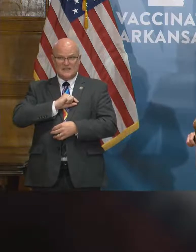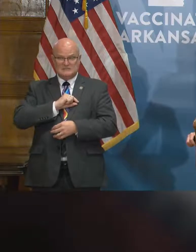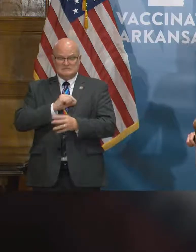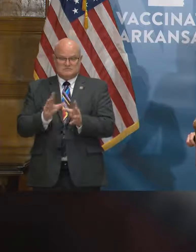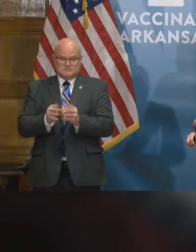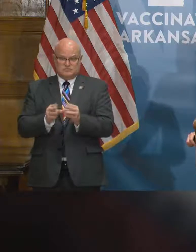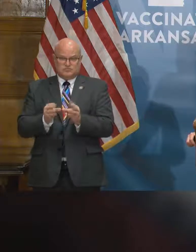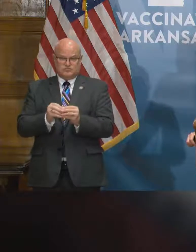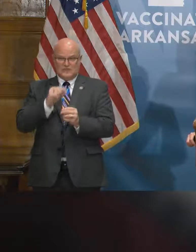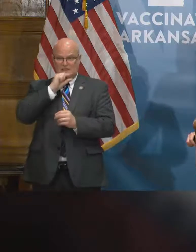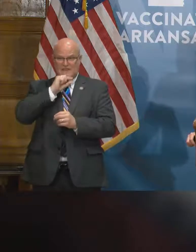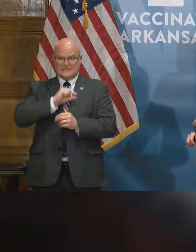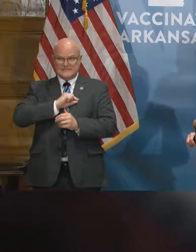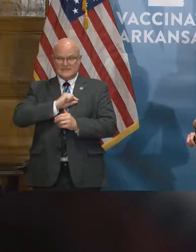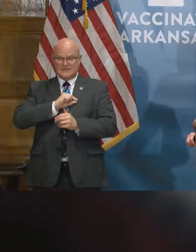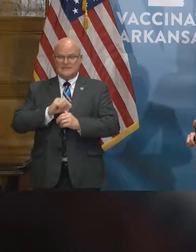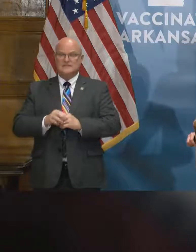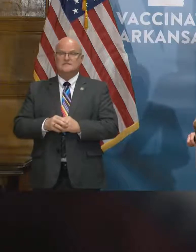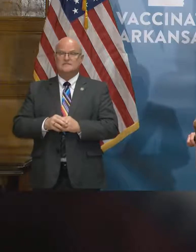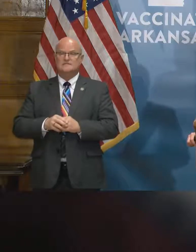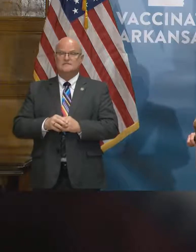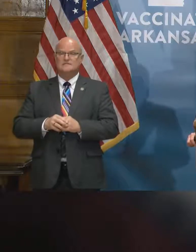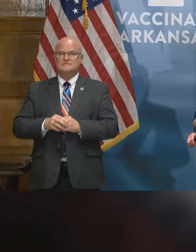gatherings over Thanksgiving?